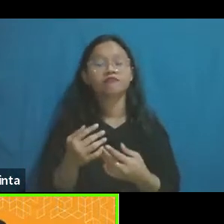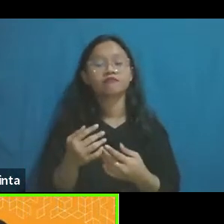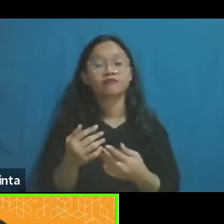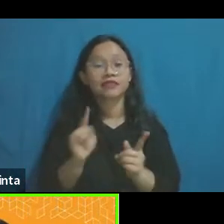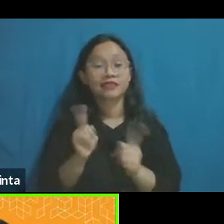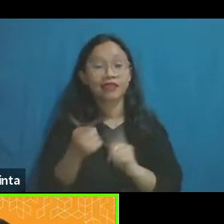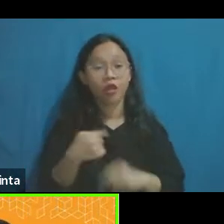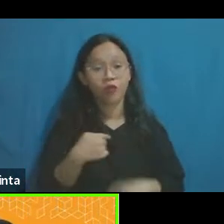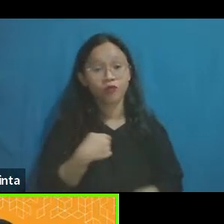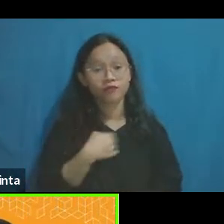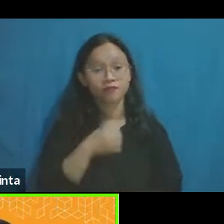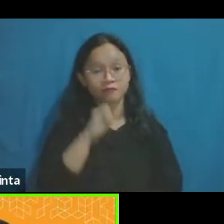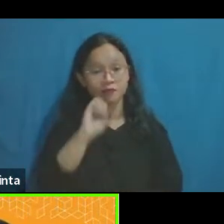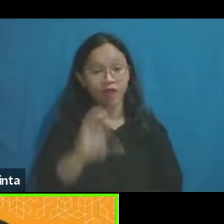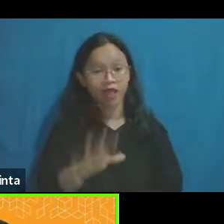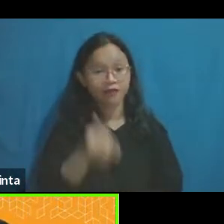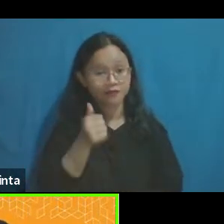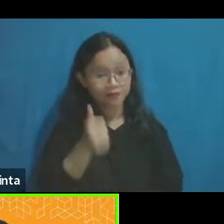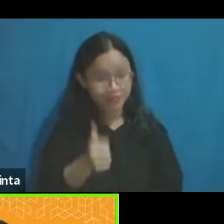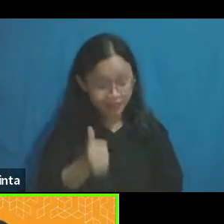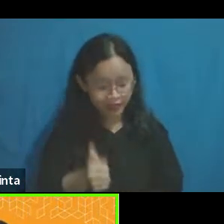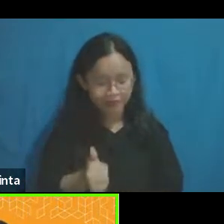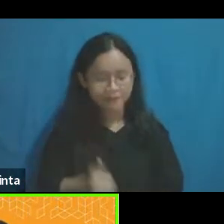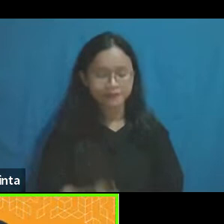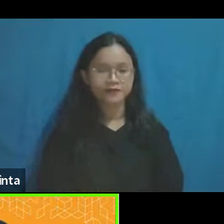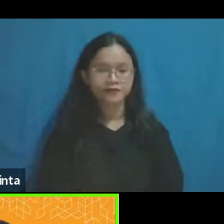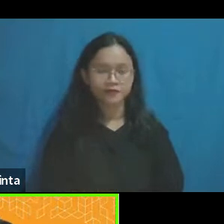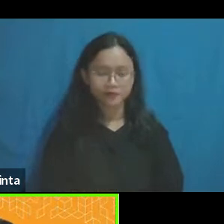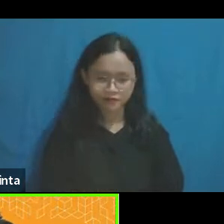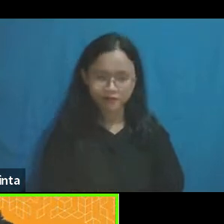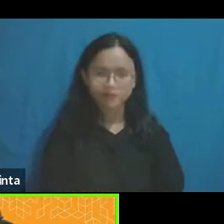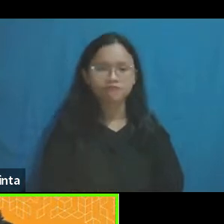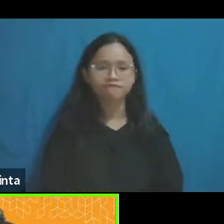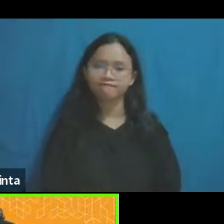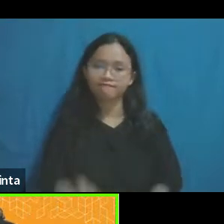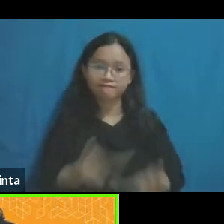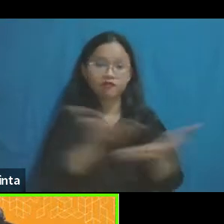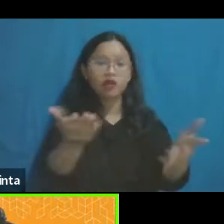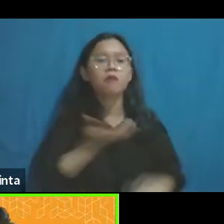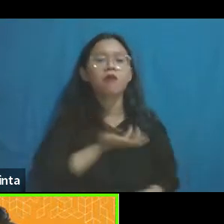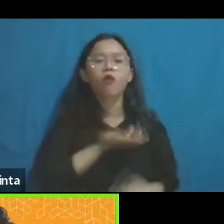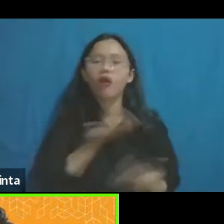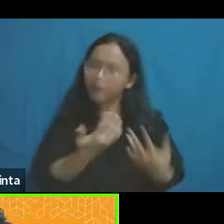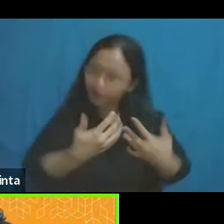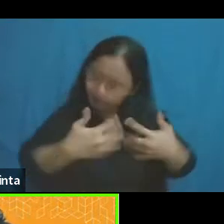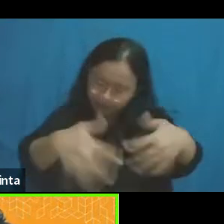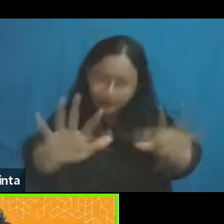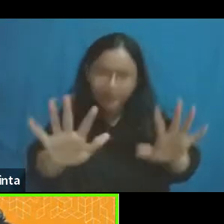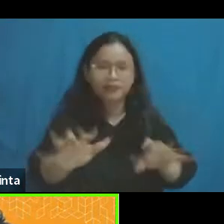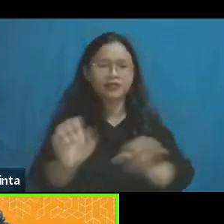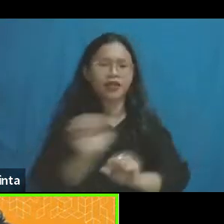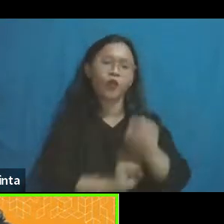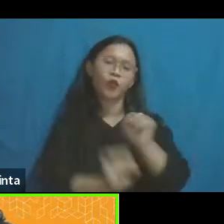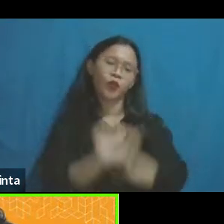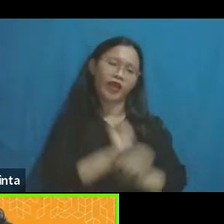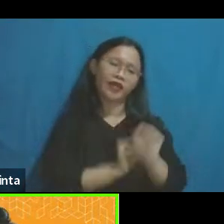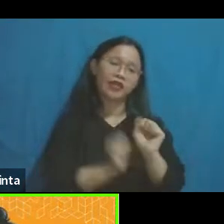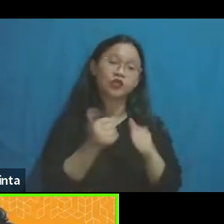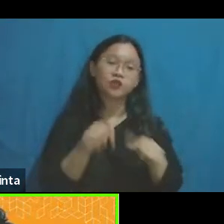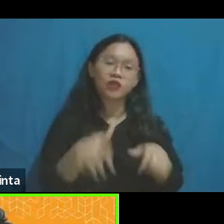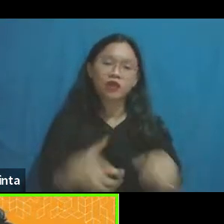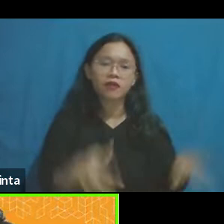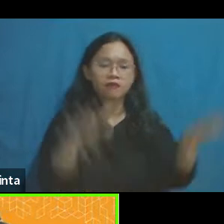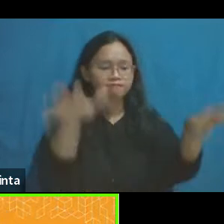whatever you can to build a solidarity for these abandoned